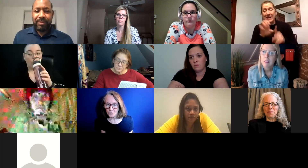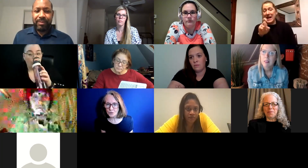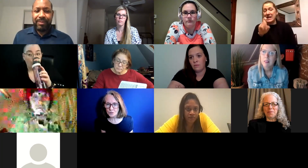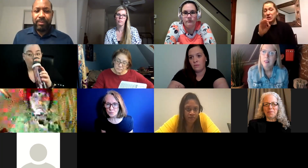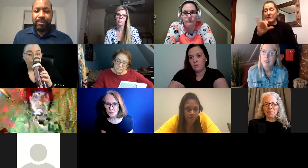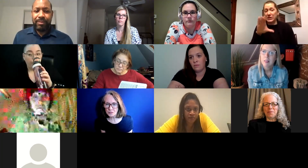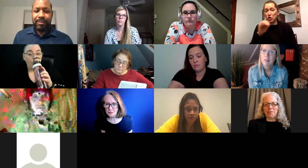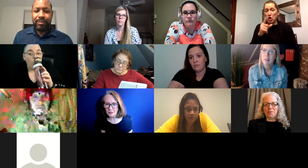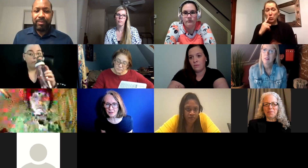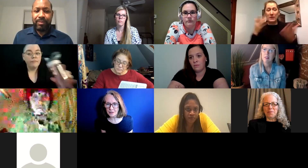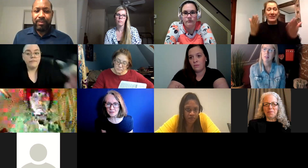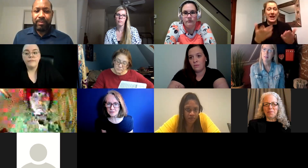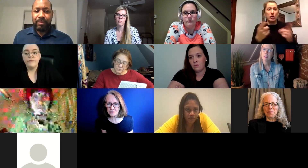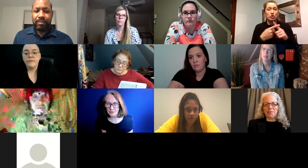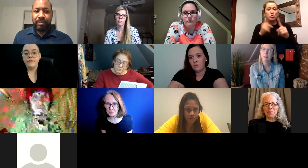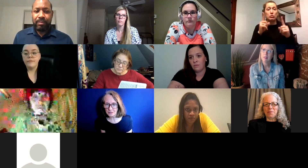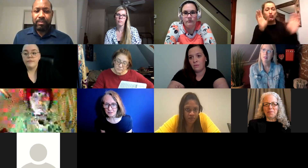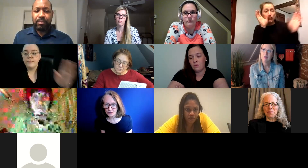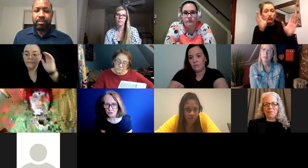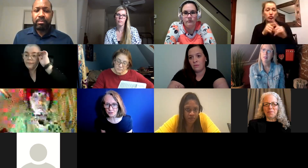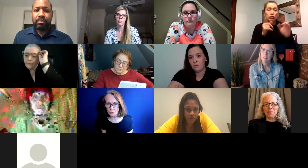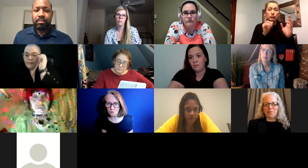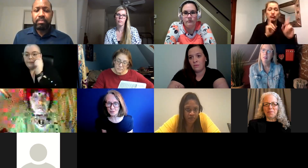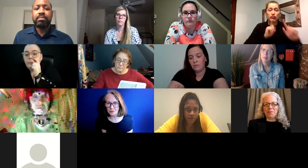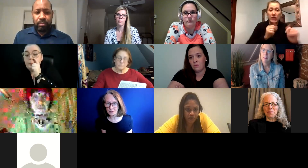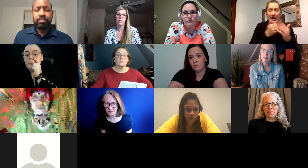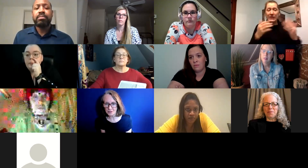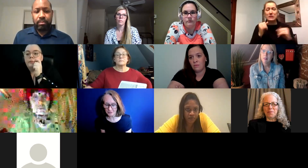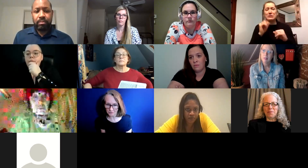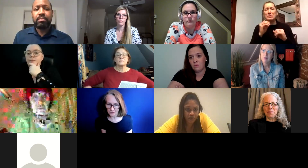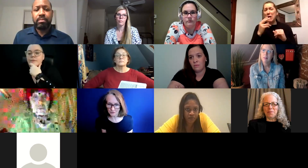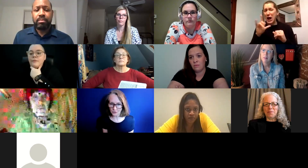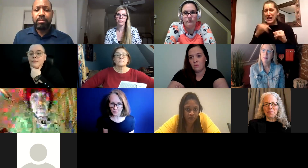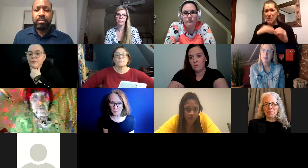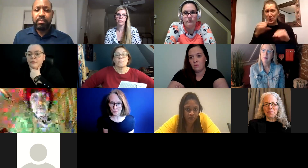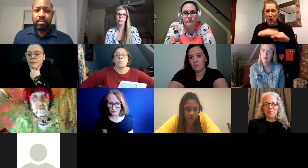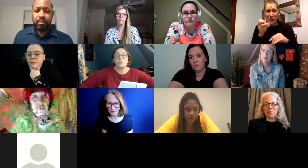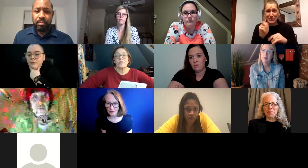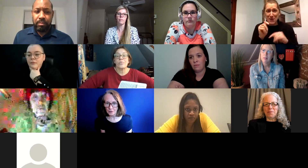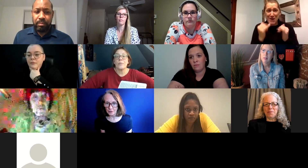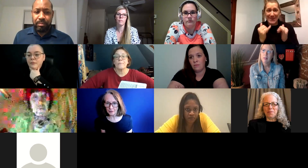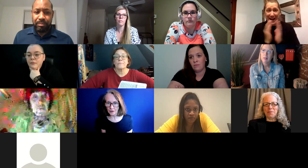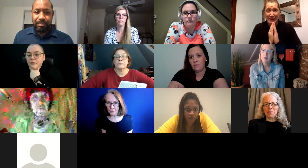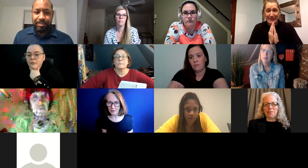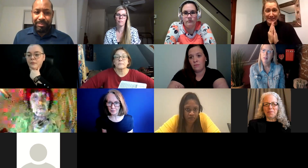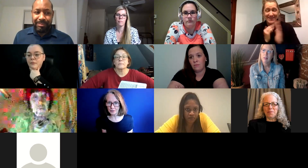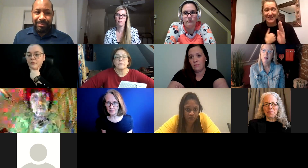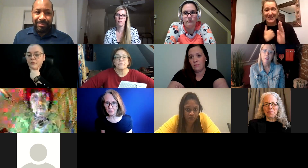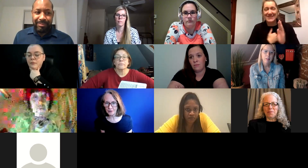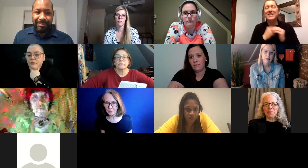Ernest, you mentioned that as executive director, you would be there as an ex officio member. And Holly, I believe, I don't want to put